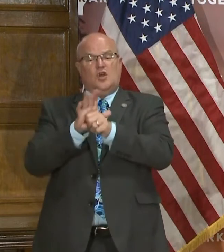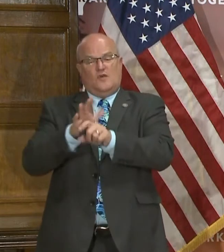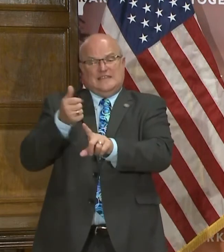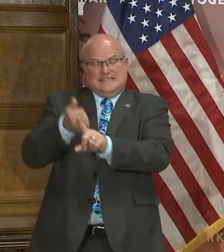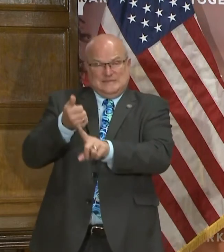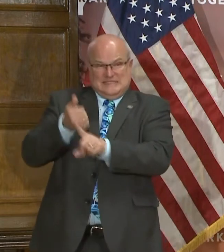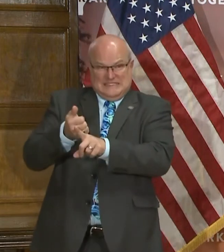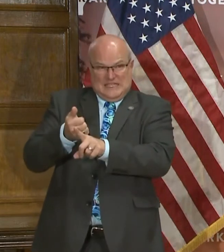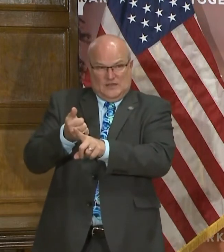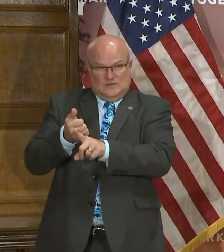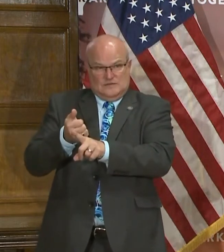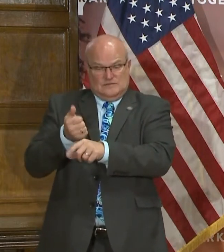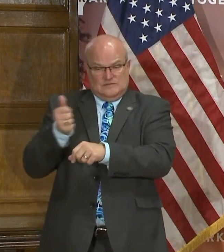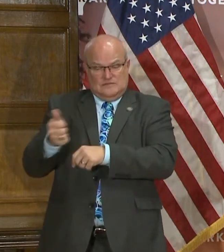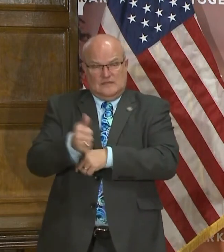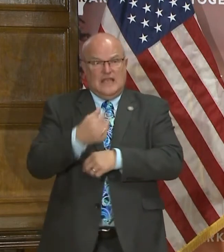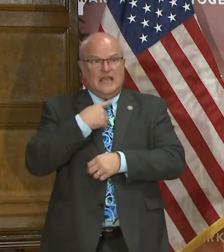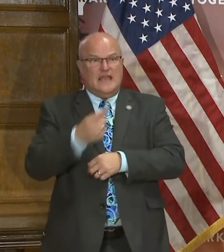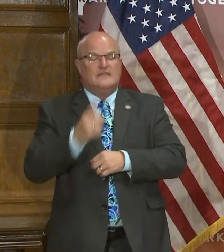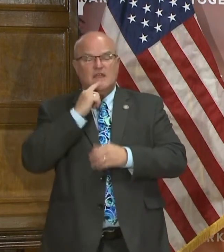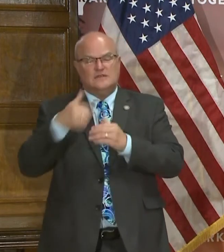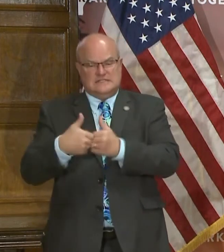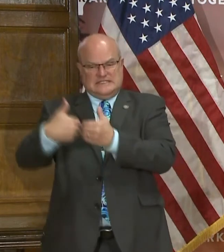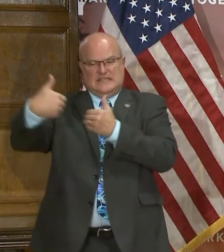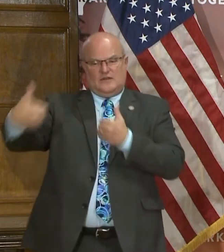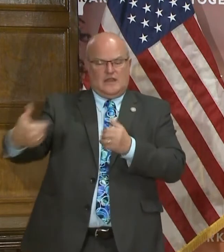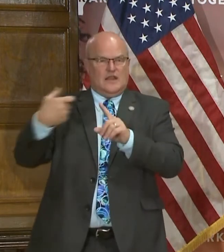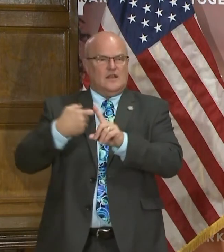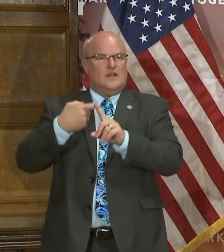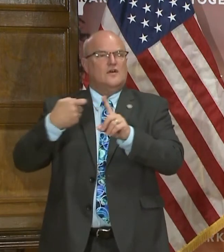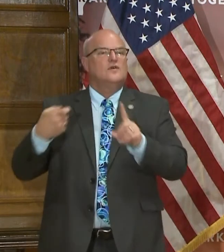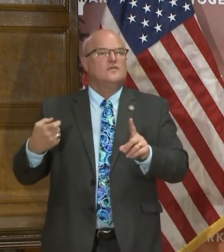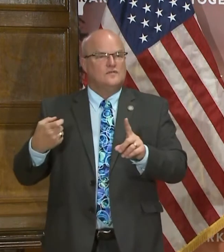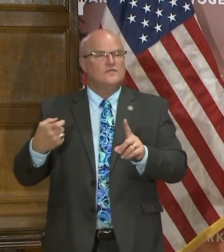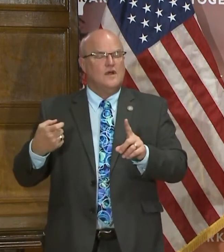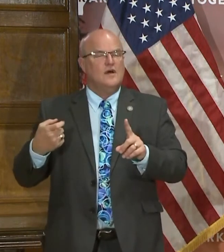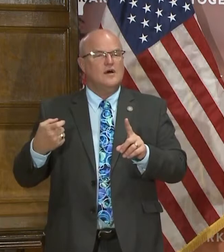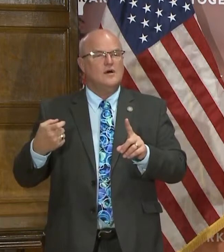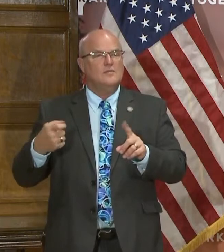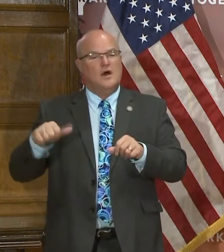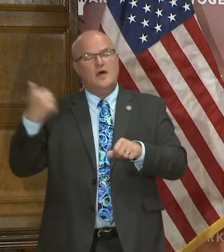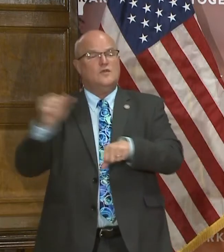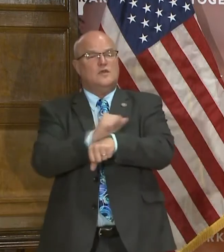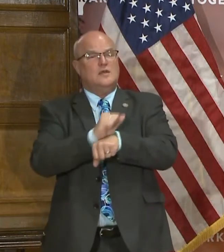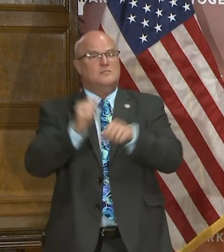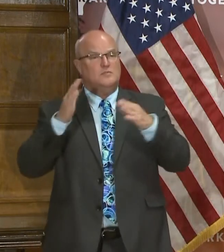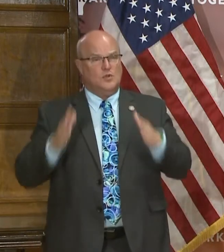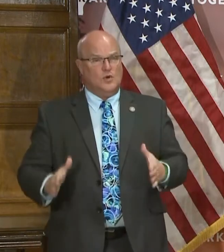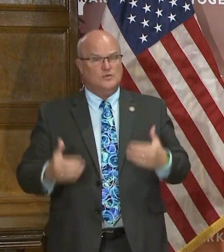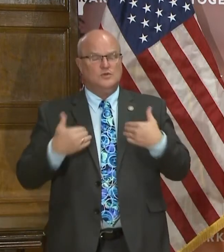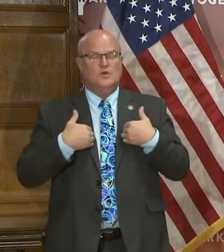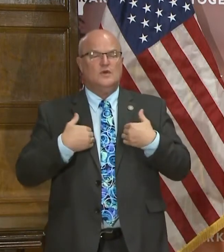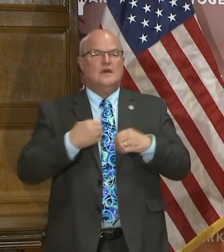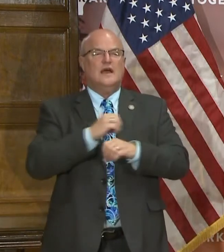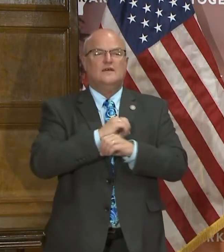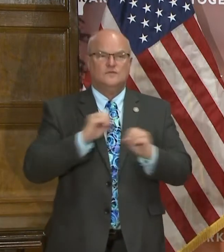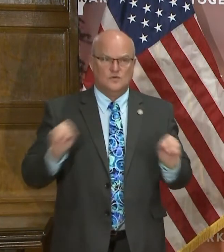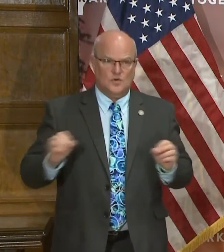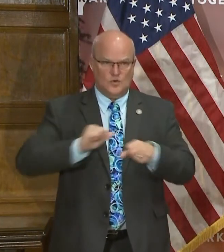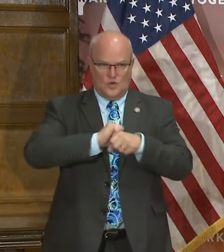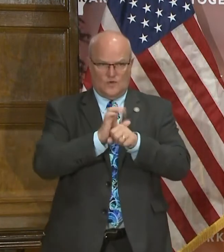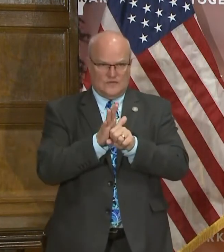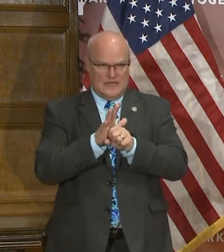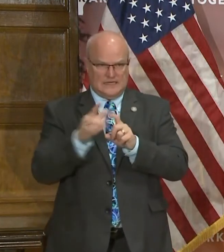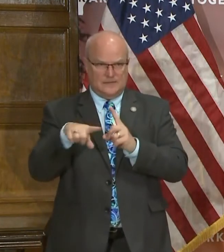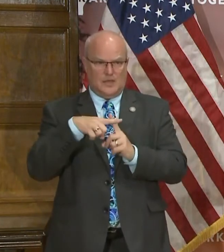COVID-19 infected, and if they are segregated from employees who are not